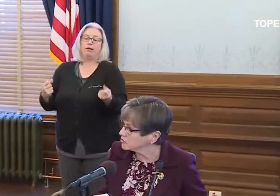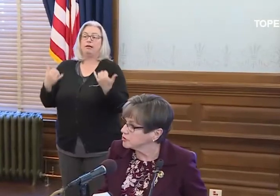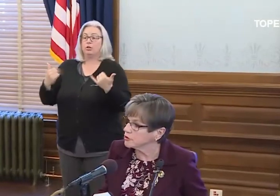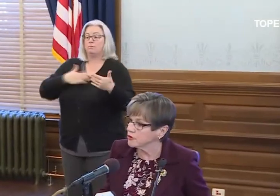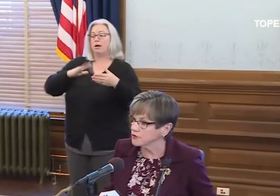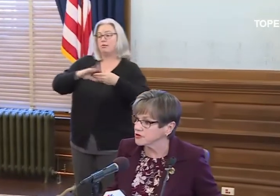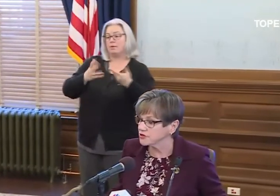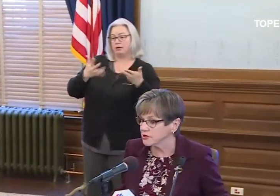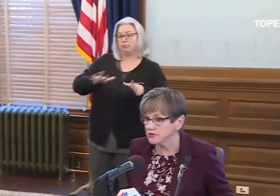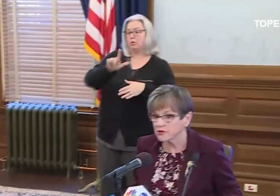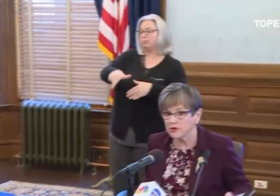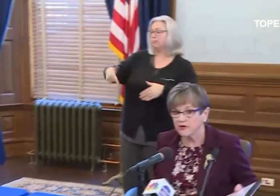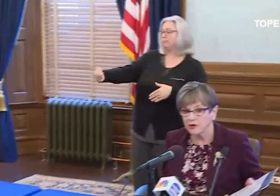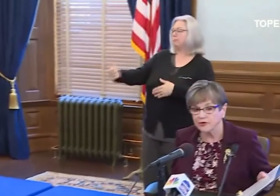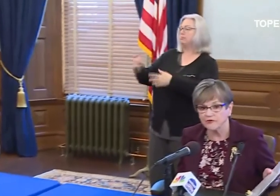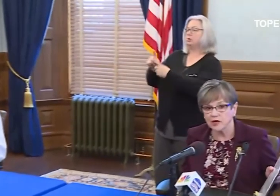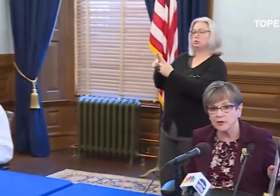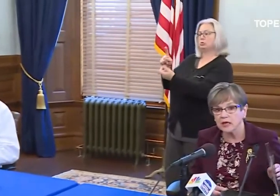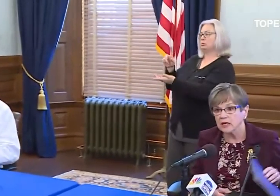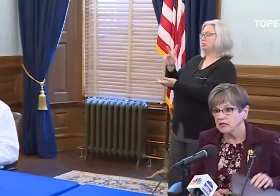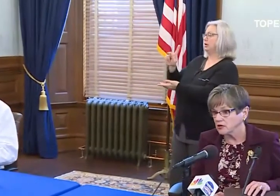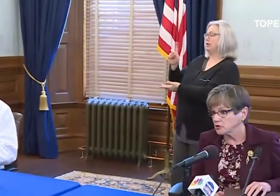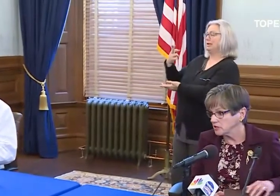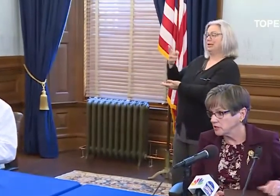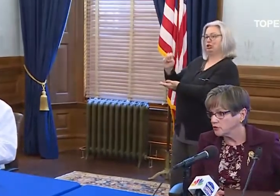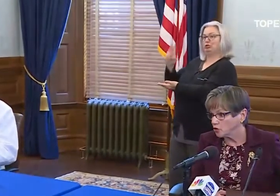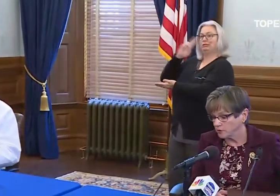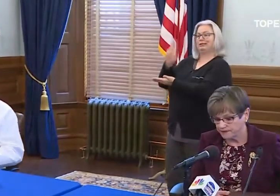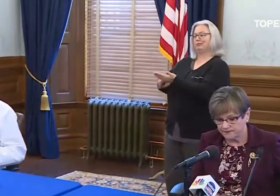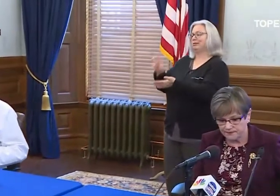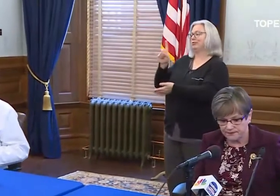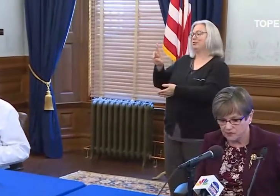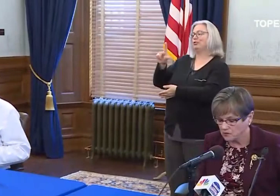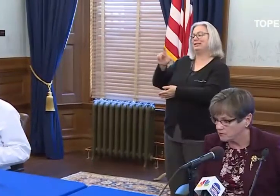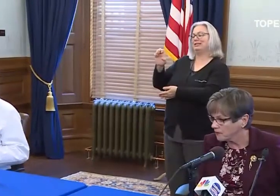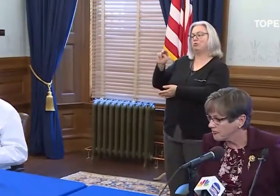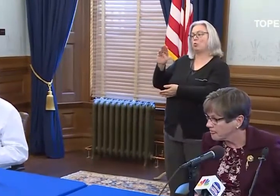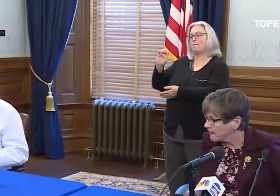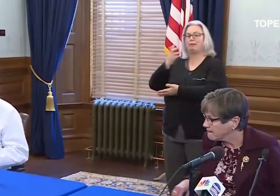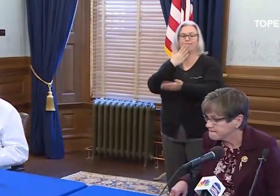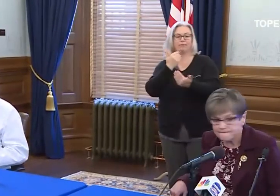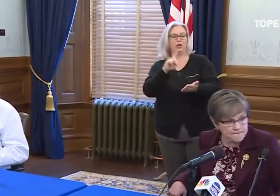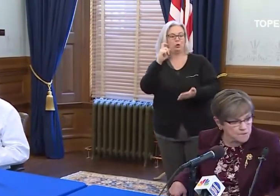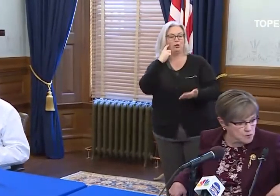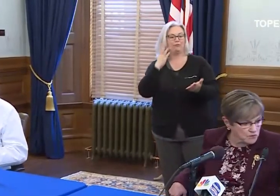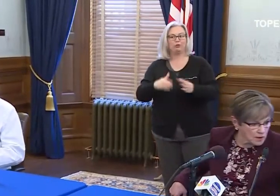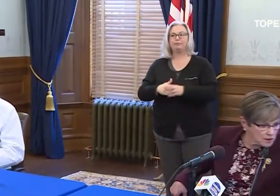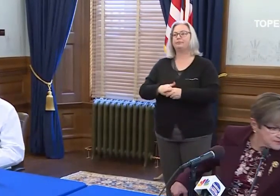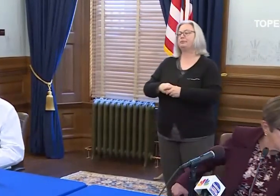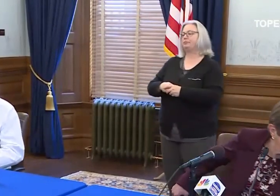that, I'll turn it over to the Secretary of Health and Environment, Dr. Lee Norman. Thank you, Governor Kelly.